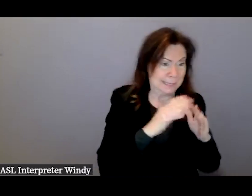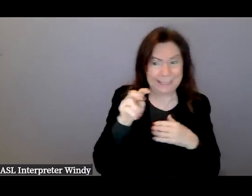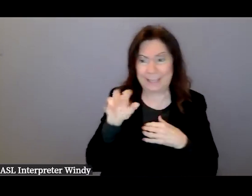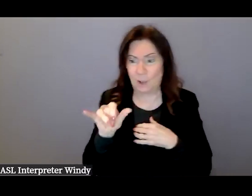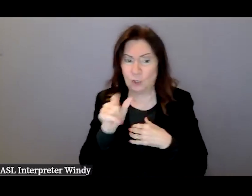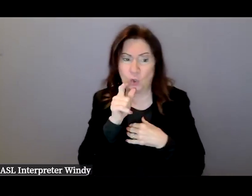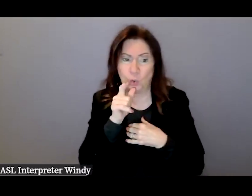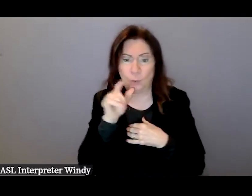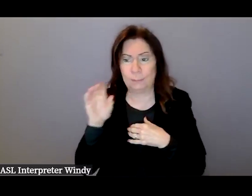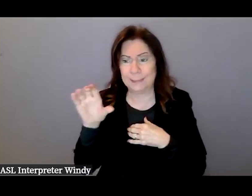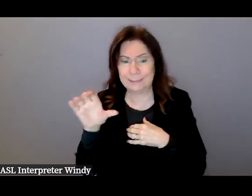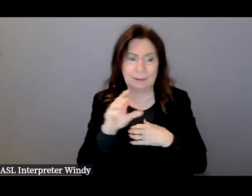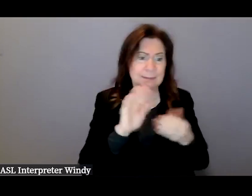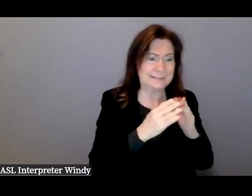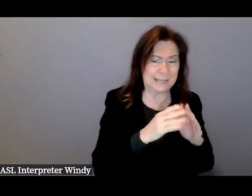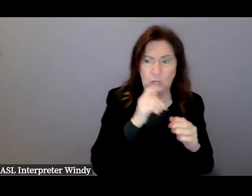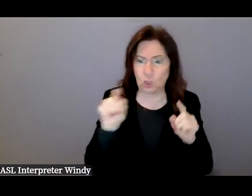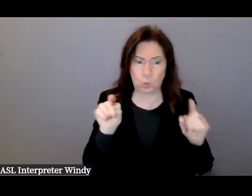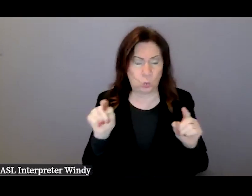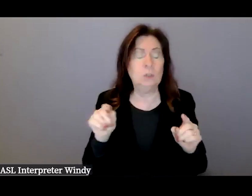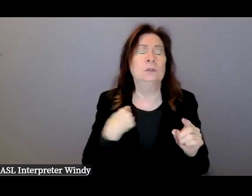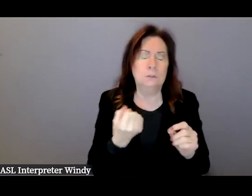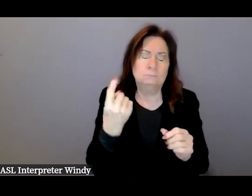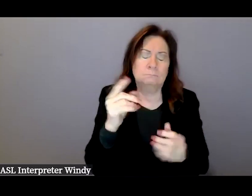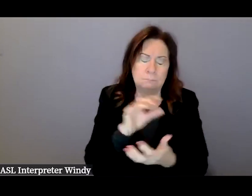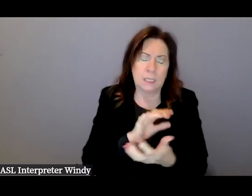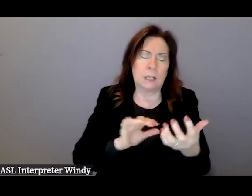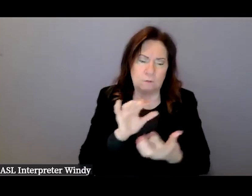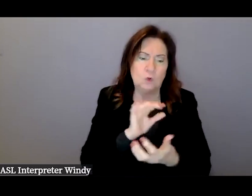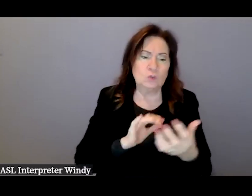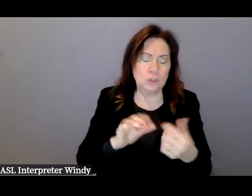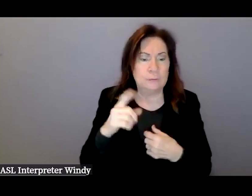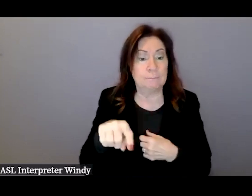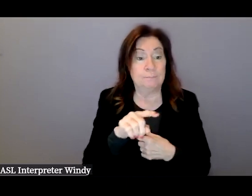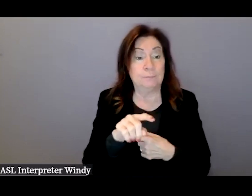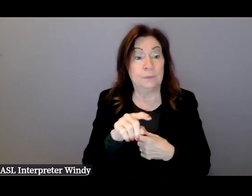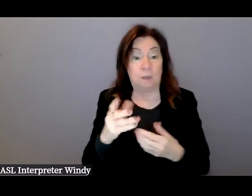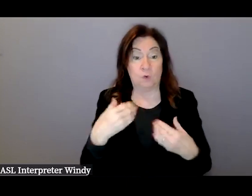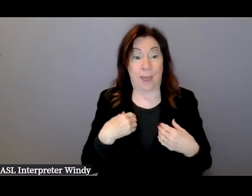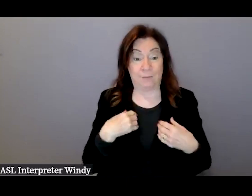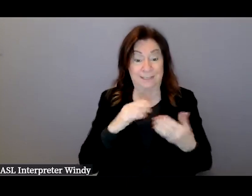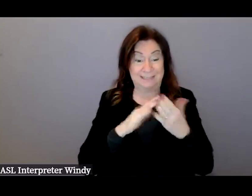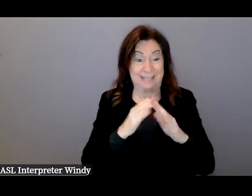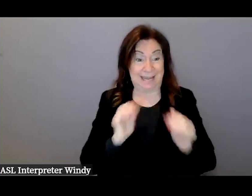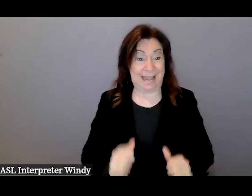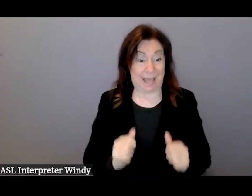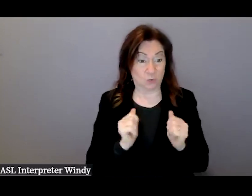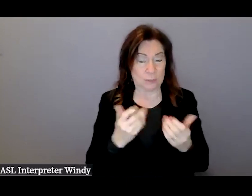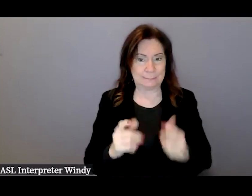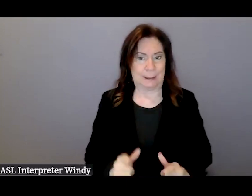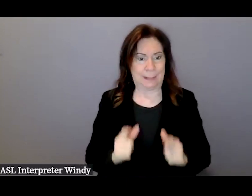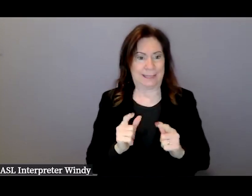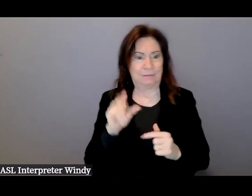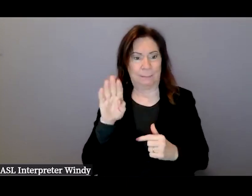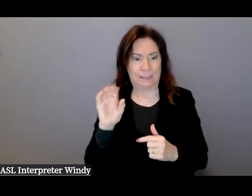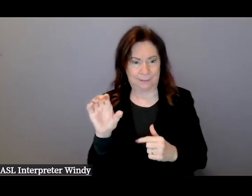contractor. We understand the confusion, as those with City of Asheville addresses may actually live in the county and